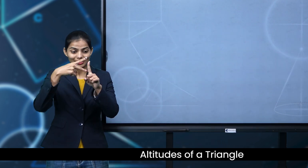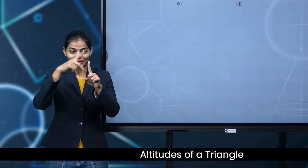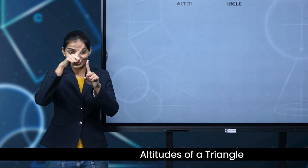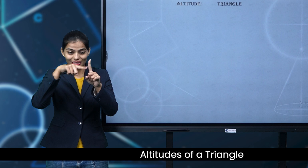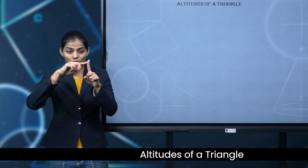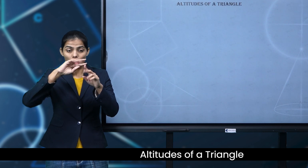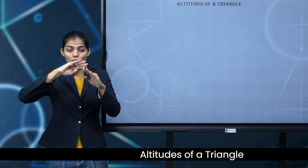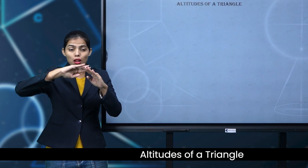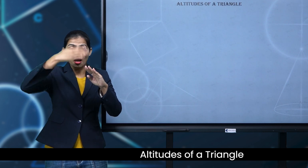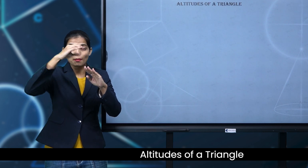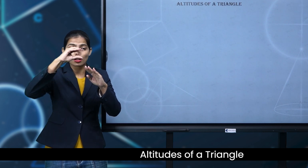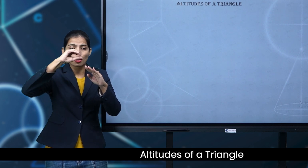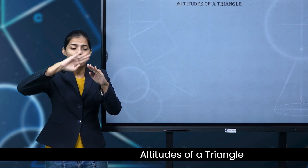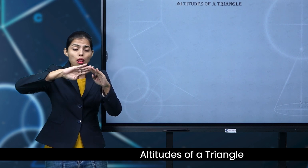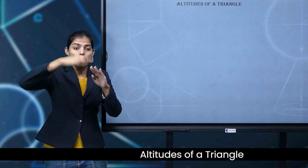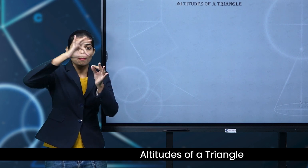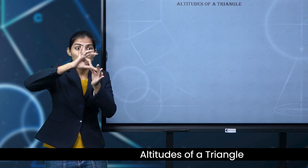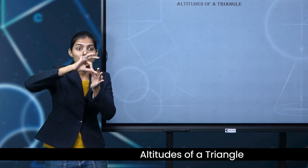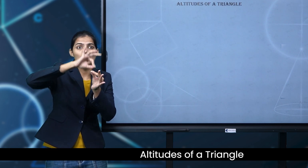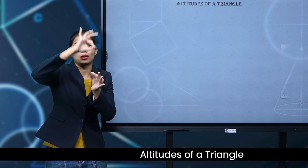Altitudes of a triangle.